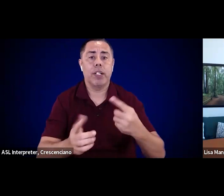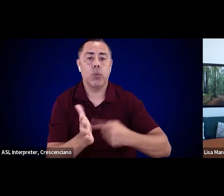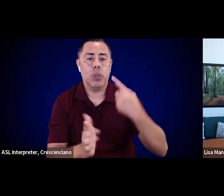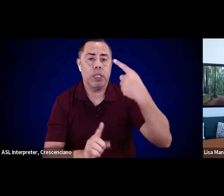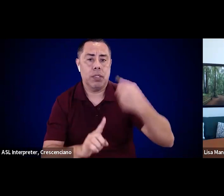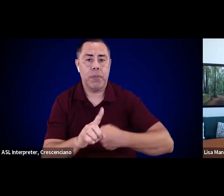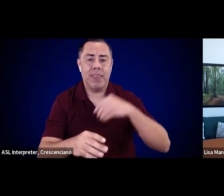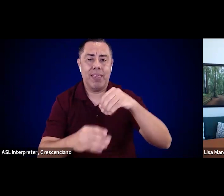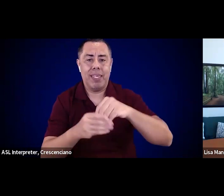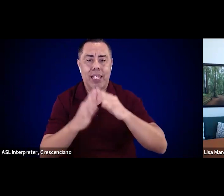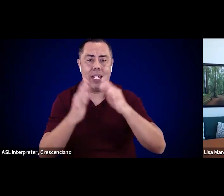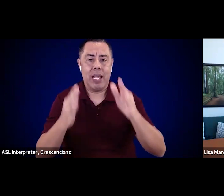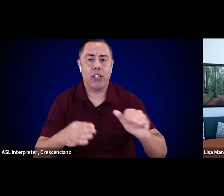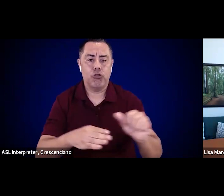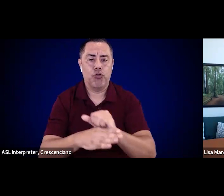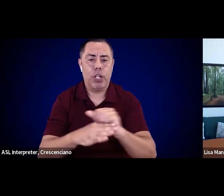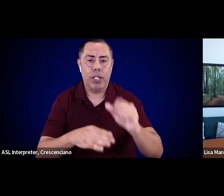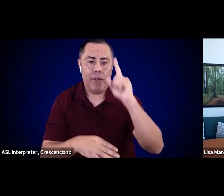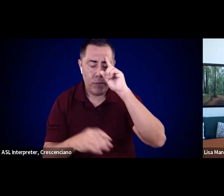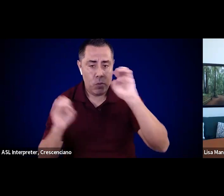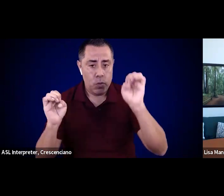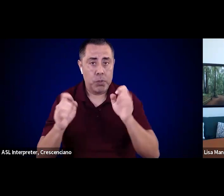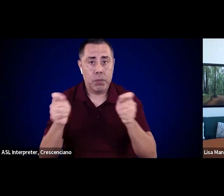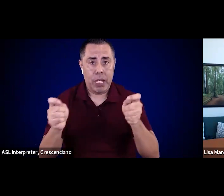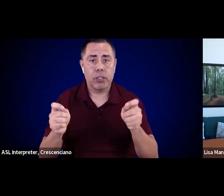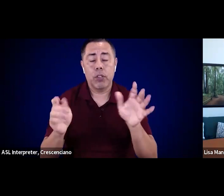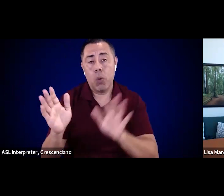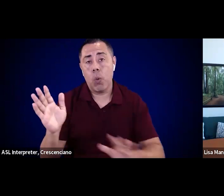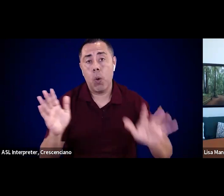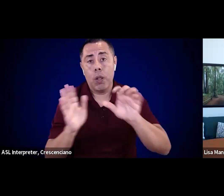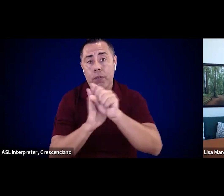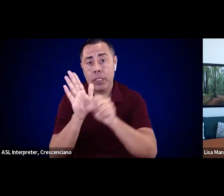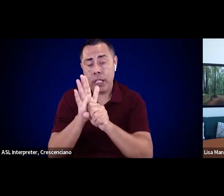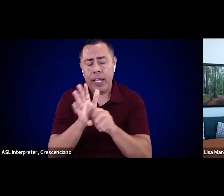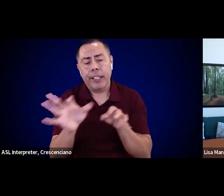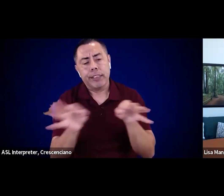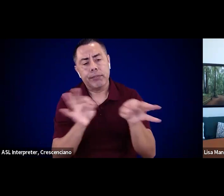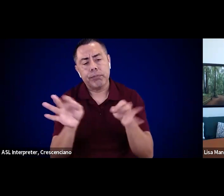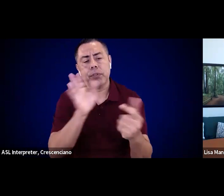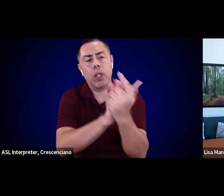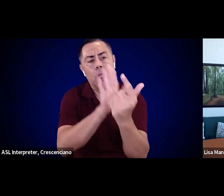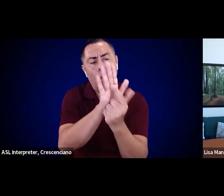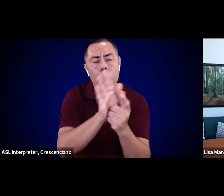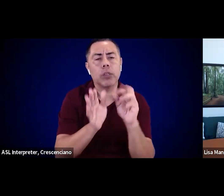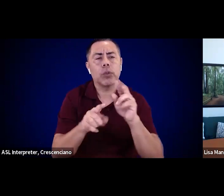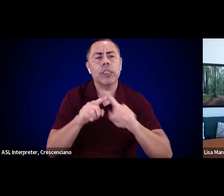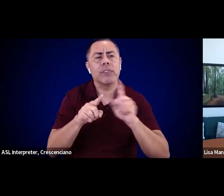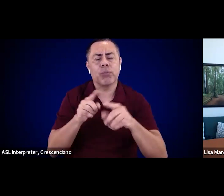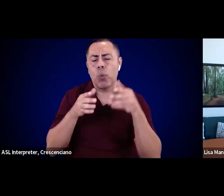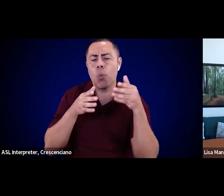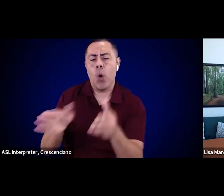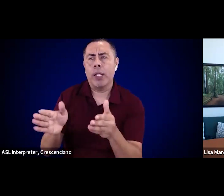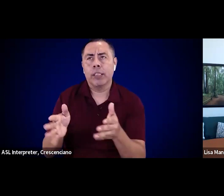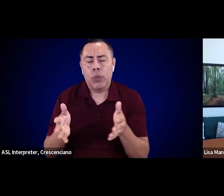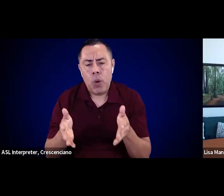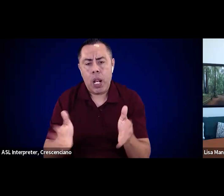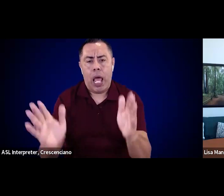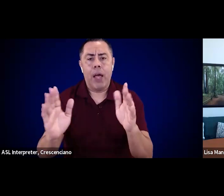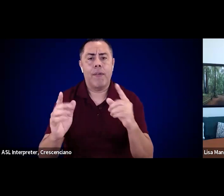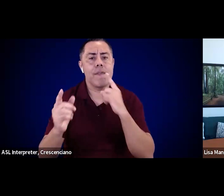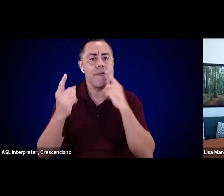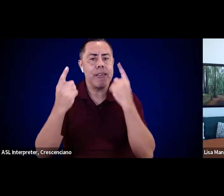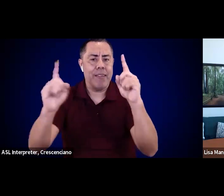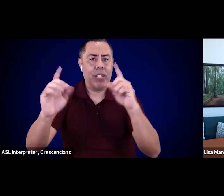across the state on laws and techniques that enable effective communication of